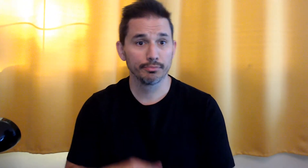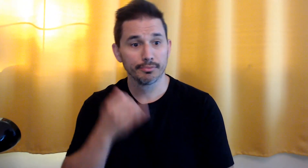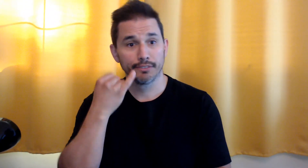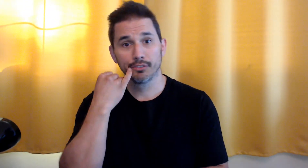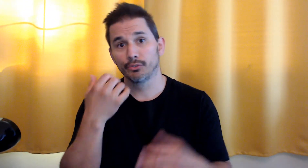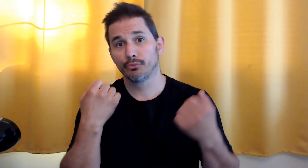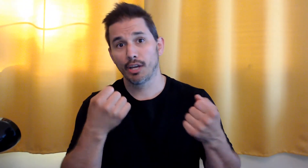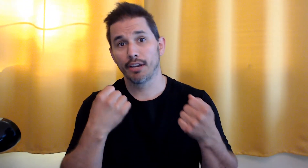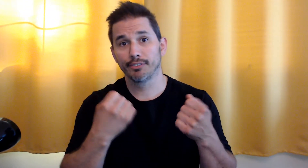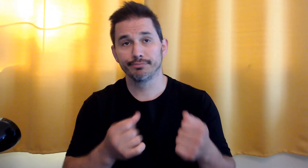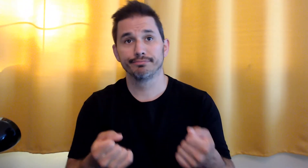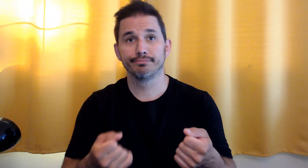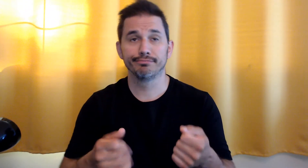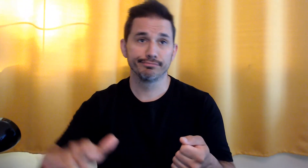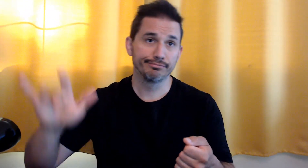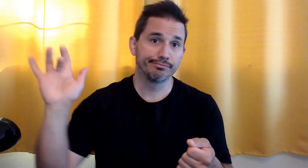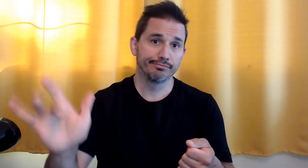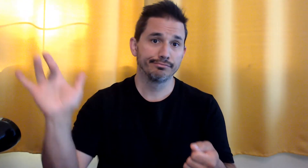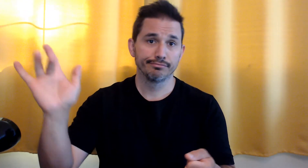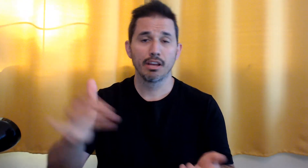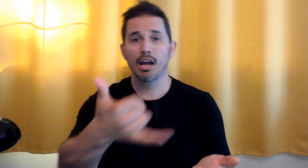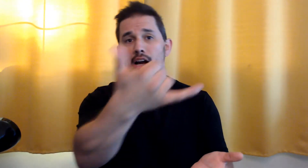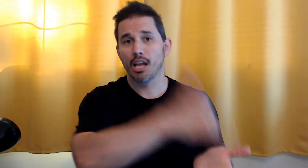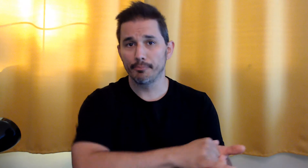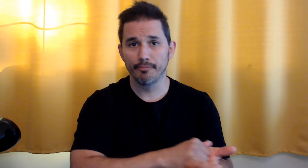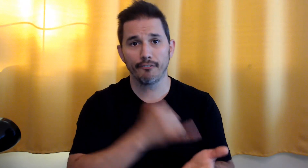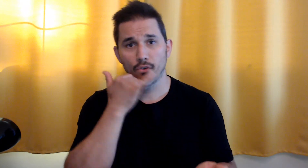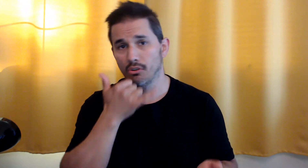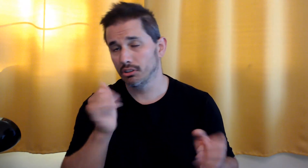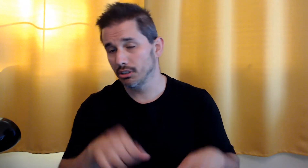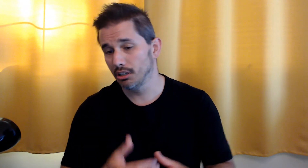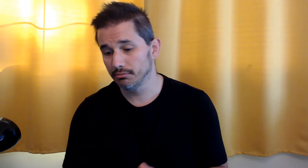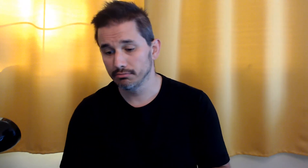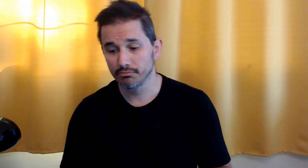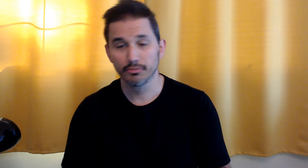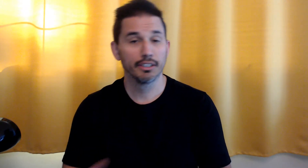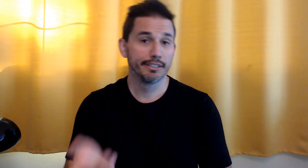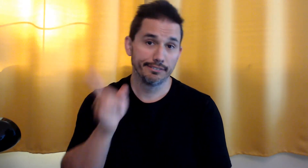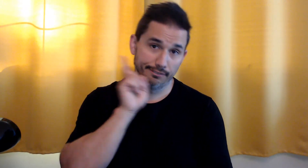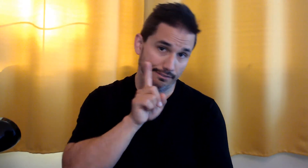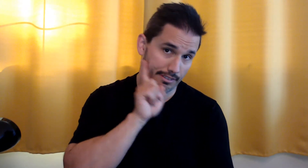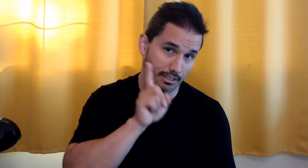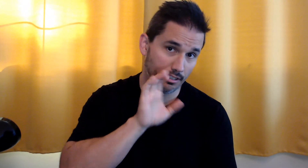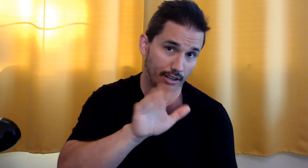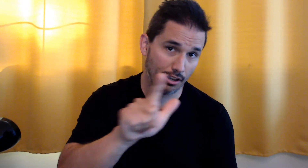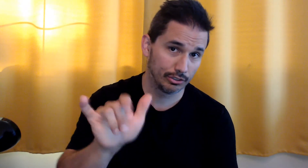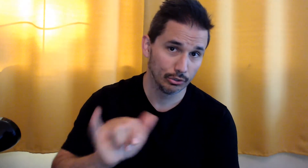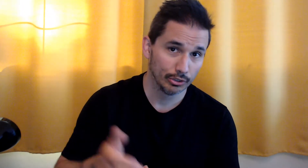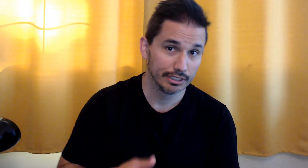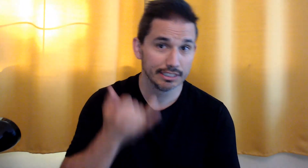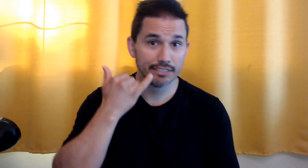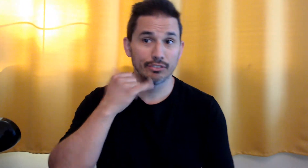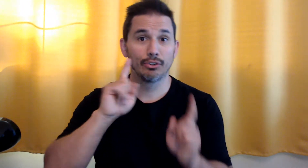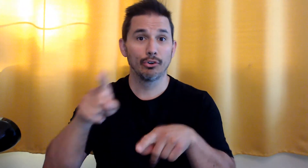to hang up a call for you. That way you can just keep driving instead of having to mess with your phone.